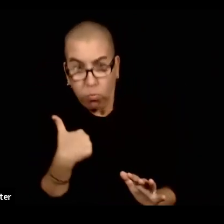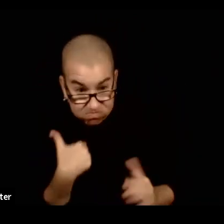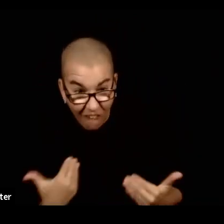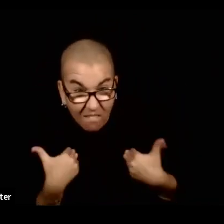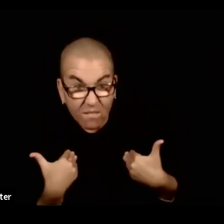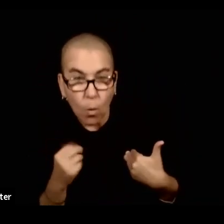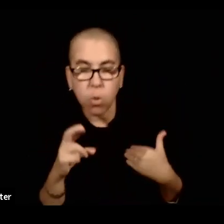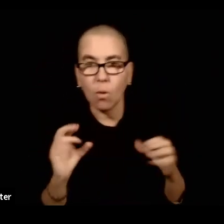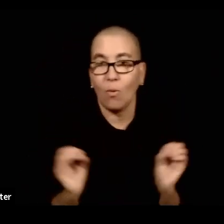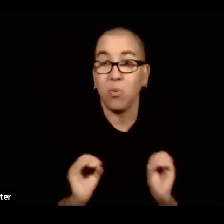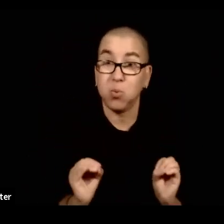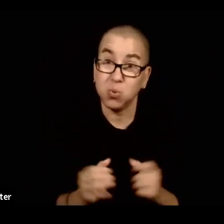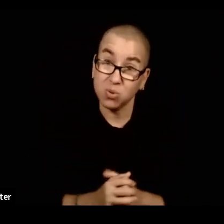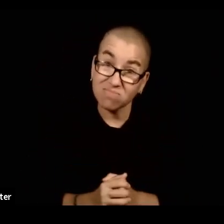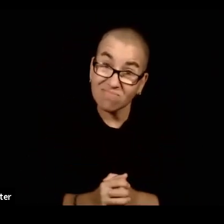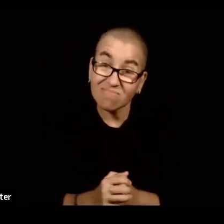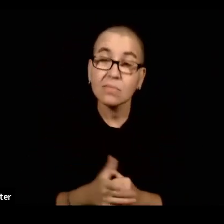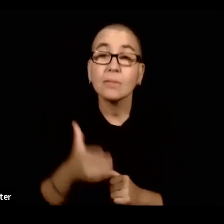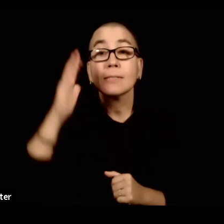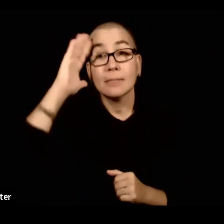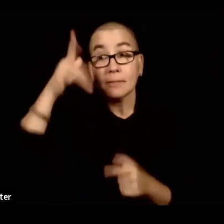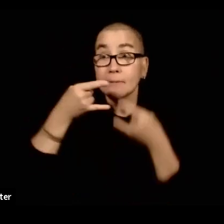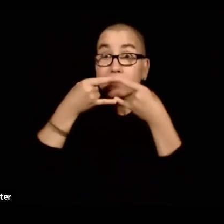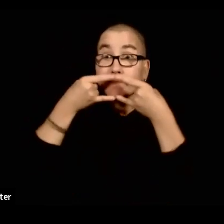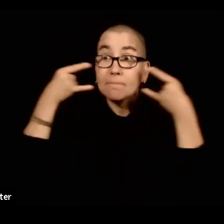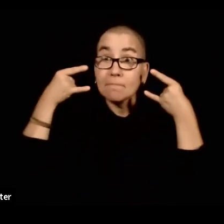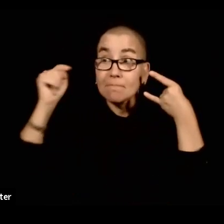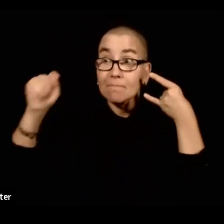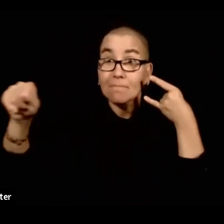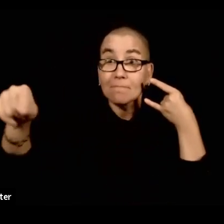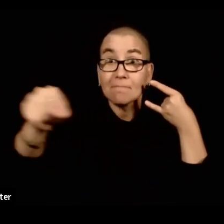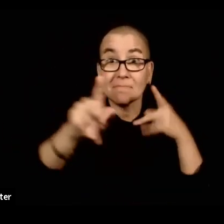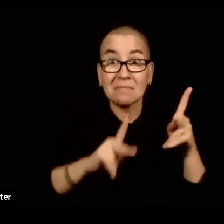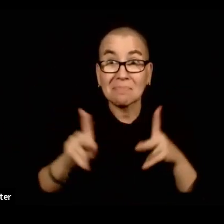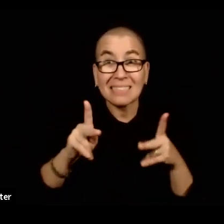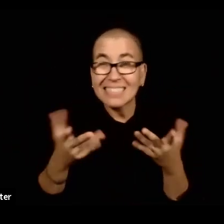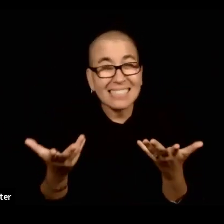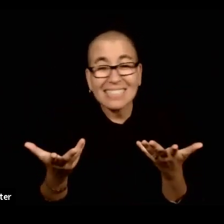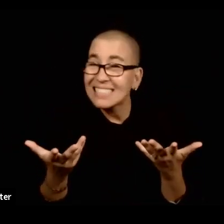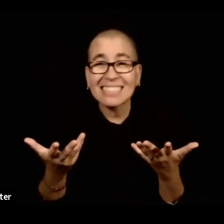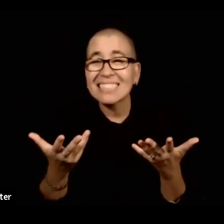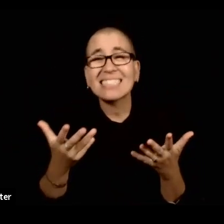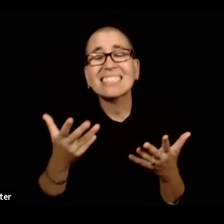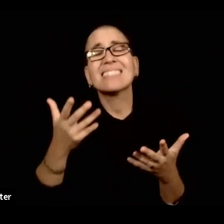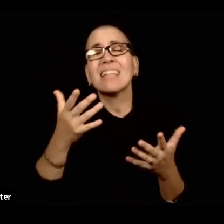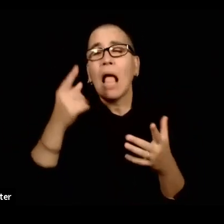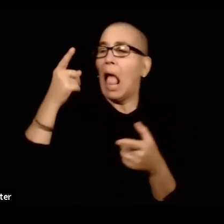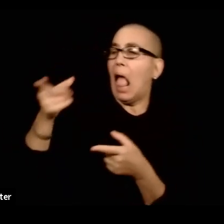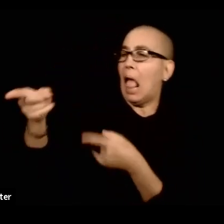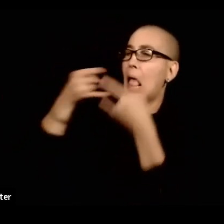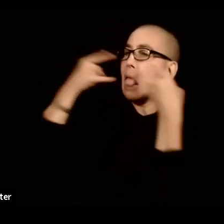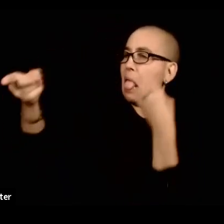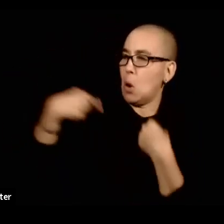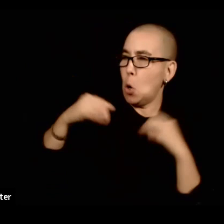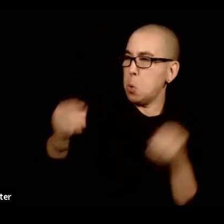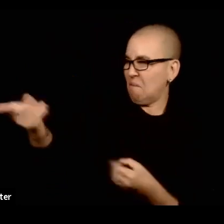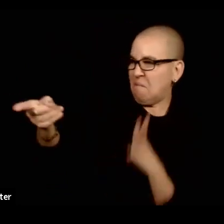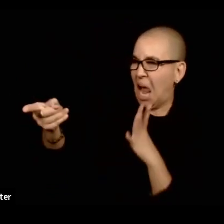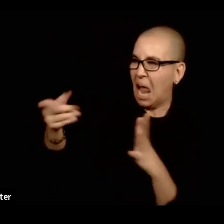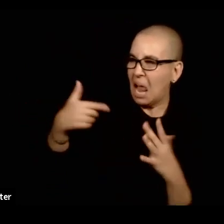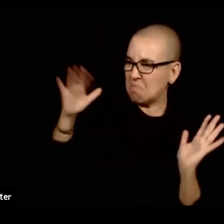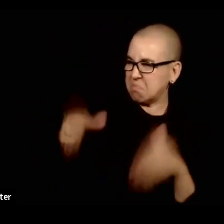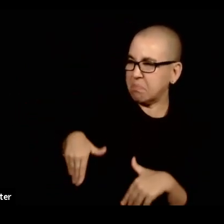the people around you, getting tested is really for your own sake. Make sure that you know what you have and that should